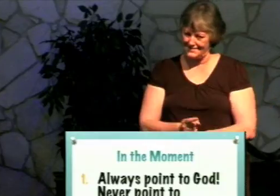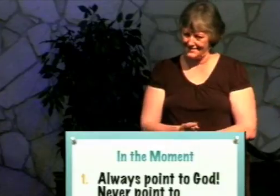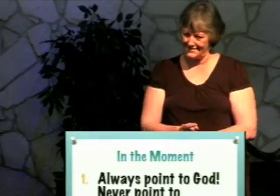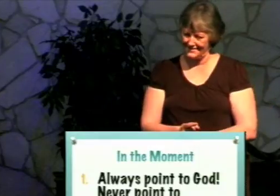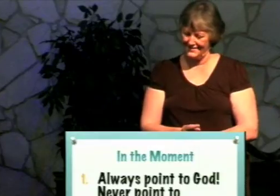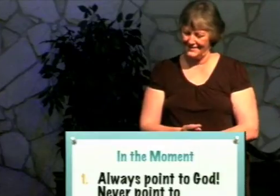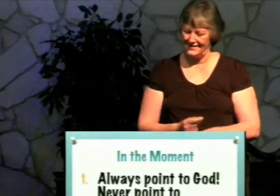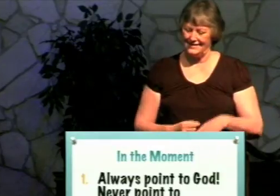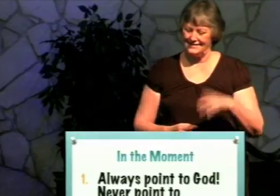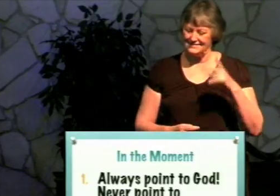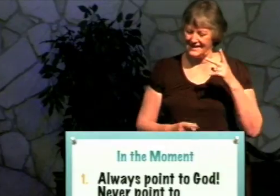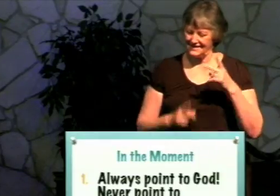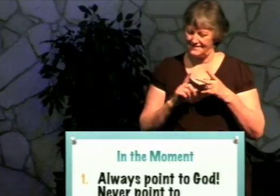right. Second,